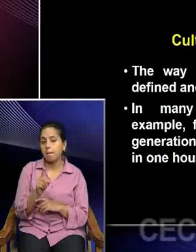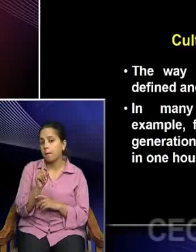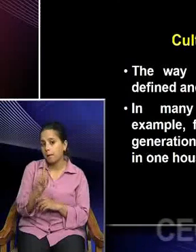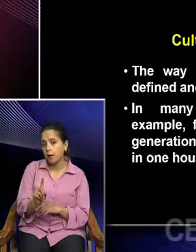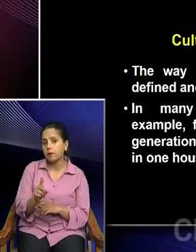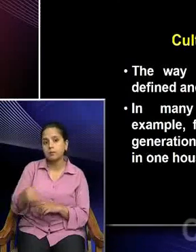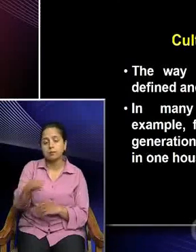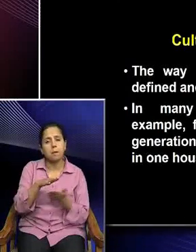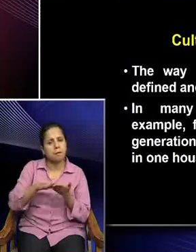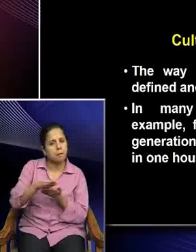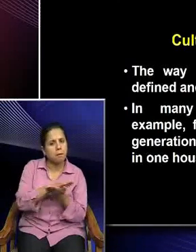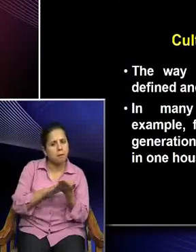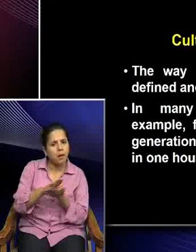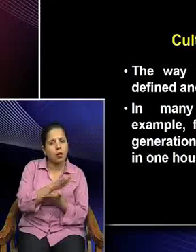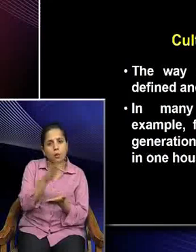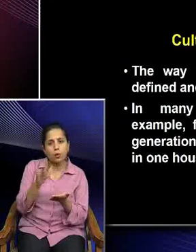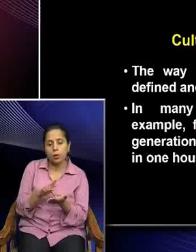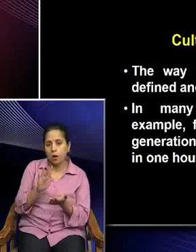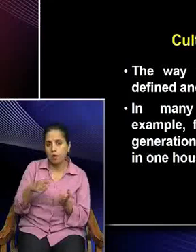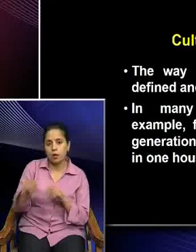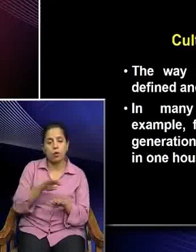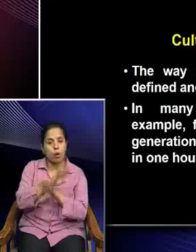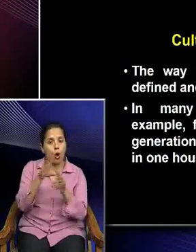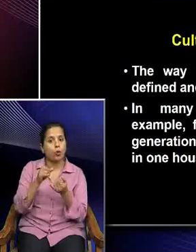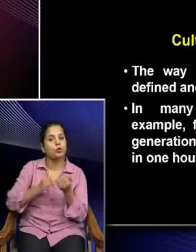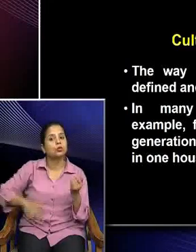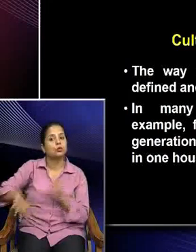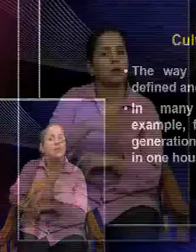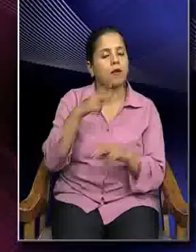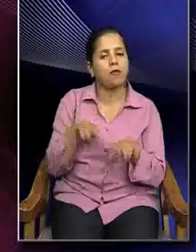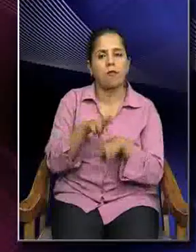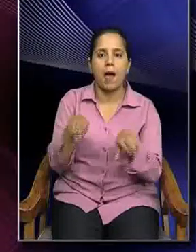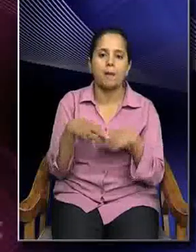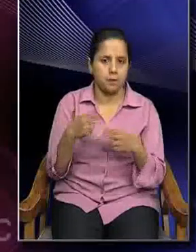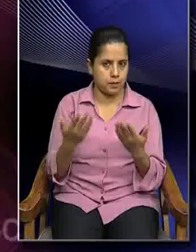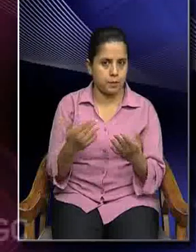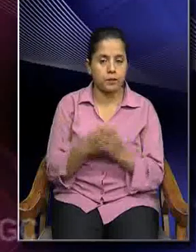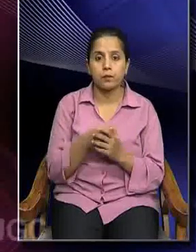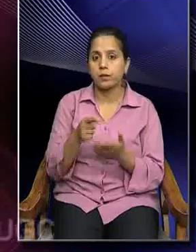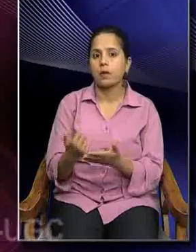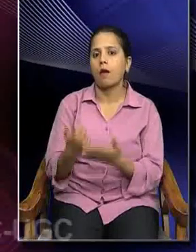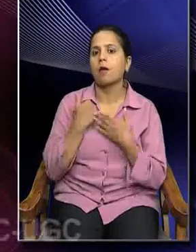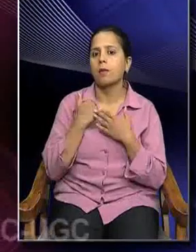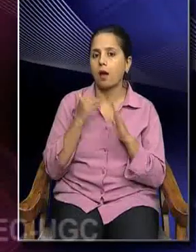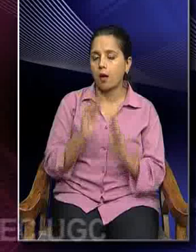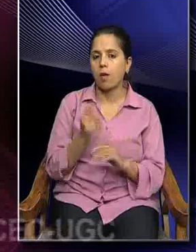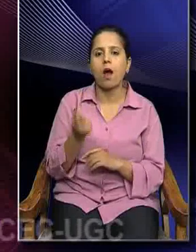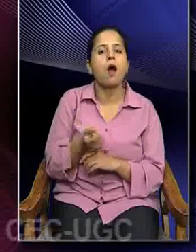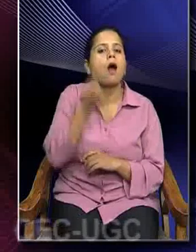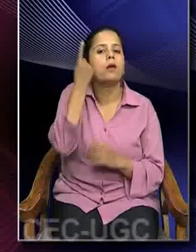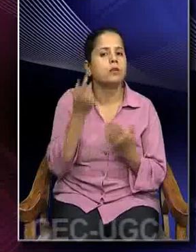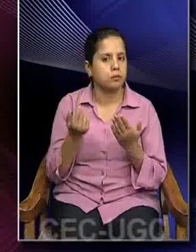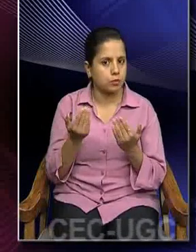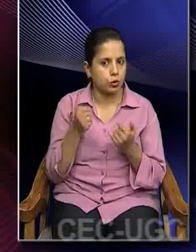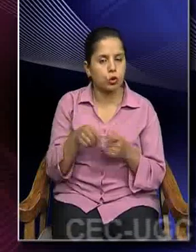the basic unit in all society is the family. This helps us to understand